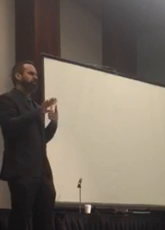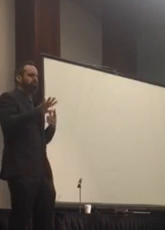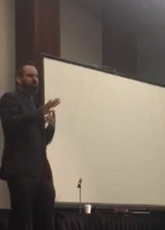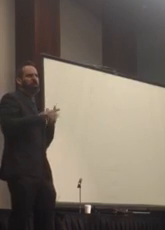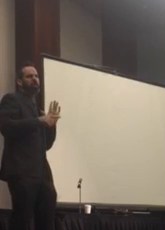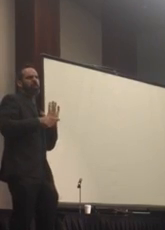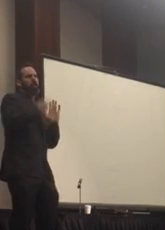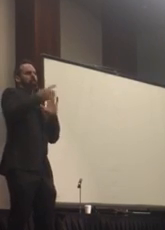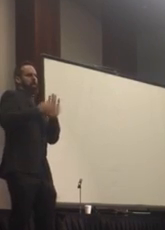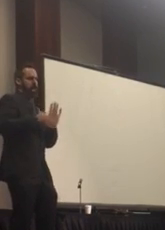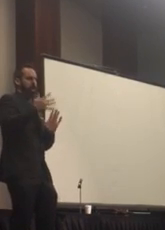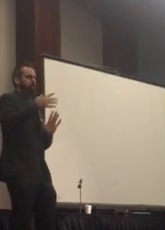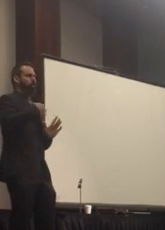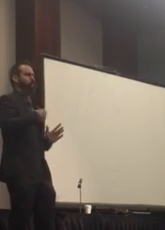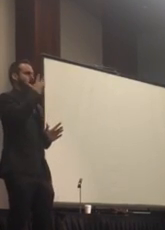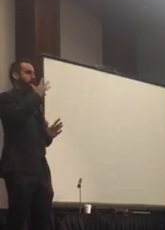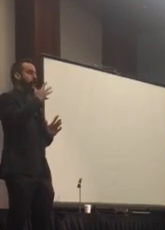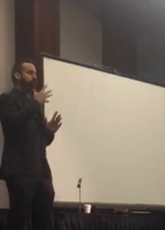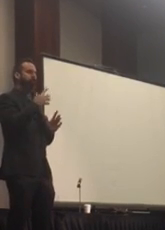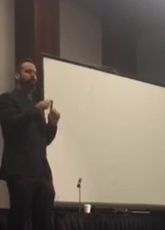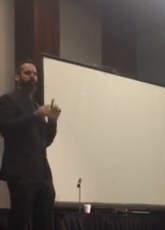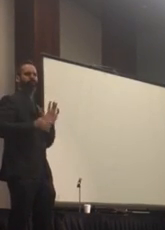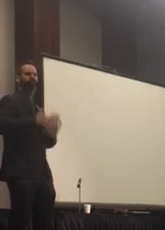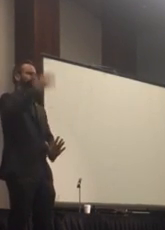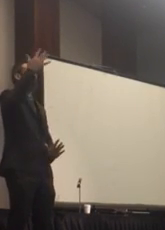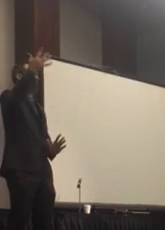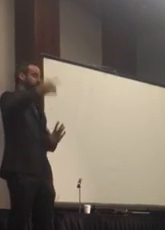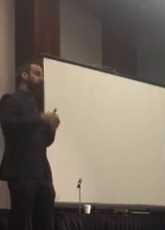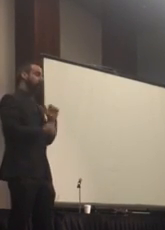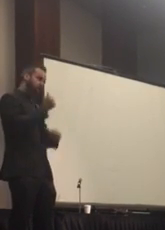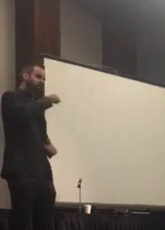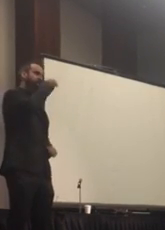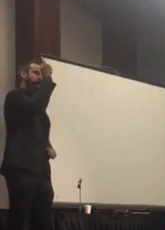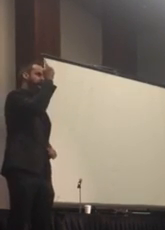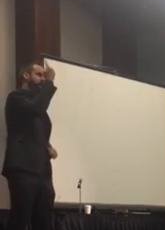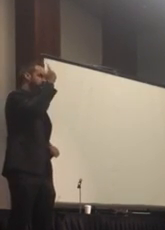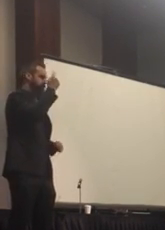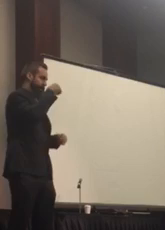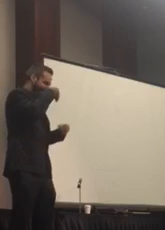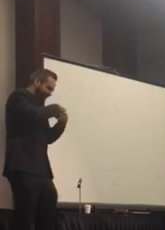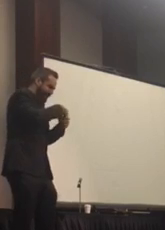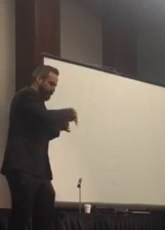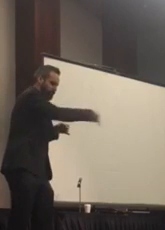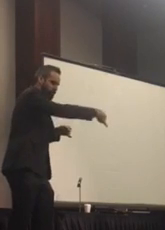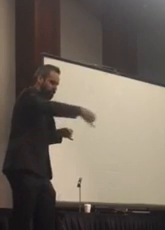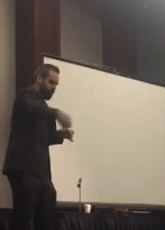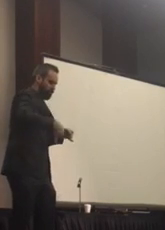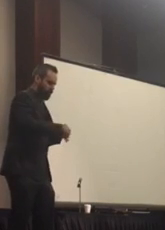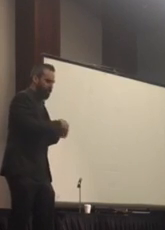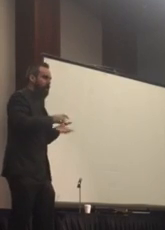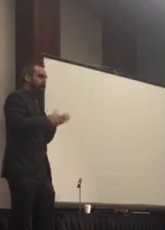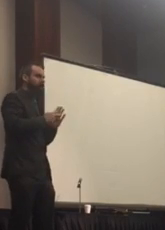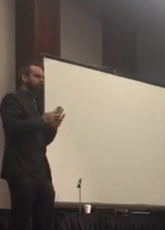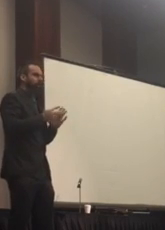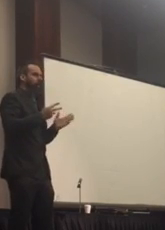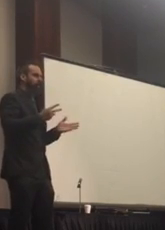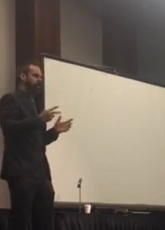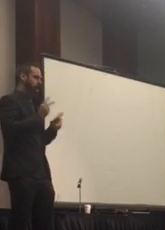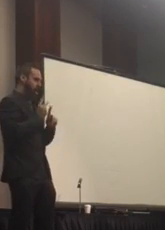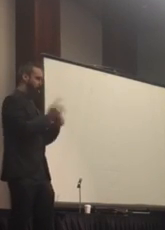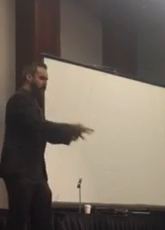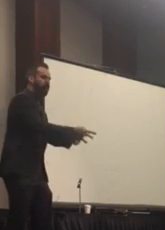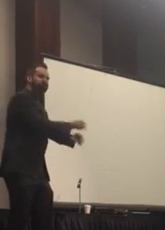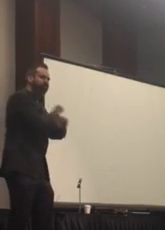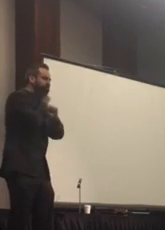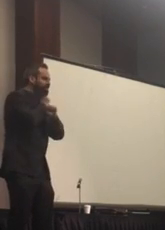white neighborhoods, but it was very rare. It was mostly black neighborhoods. Anyone who lived within the boundaries of the line was not going to be able to get a loan for anything. Not